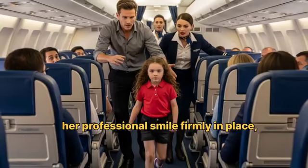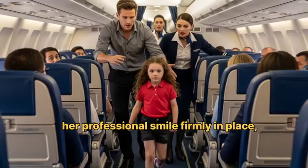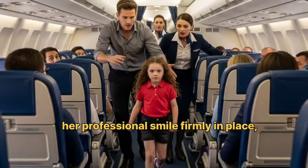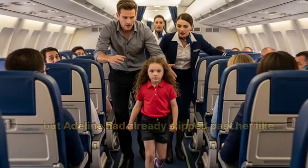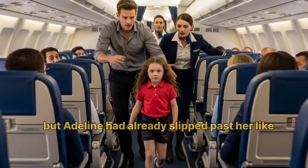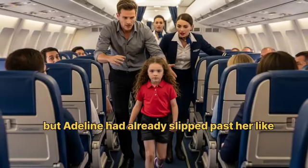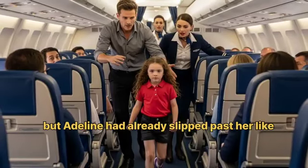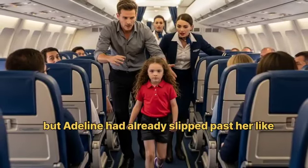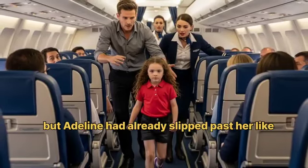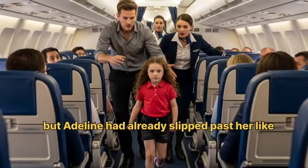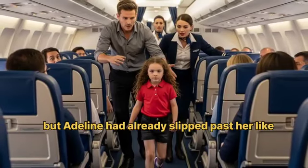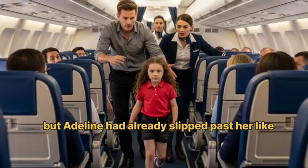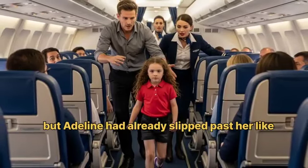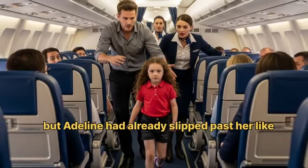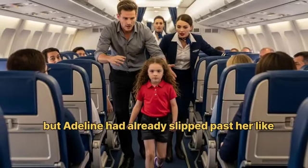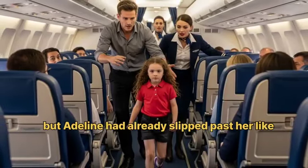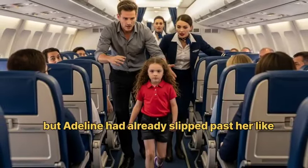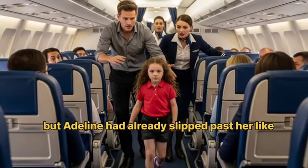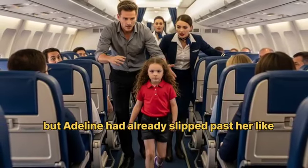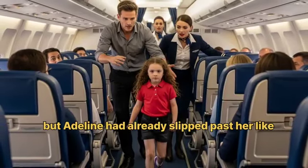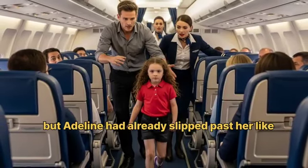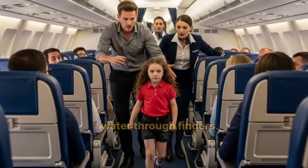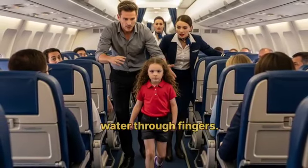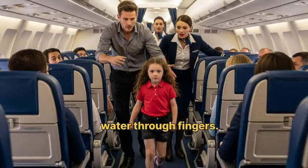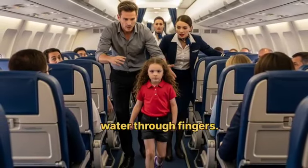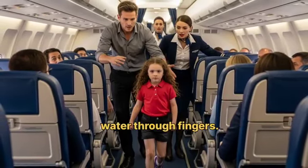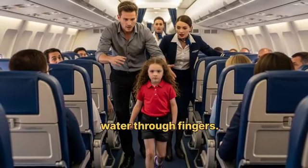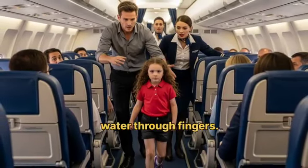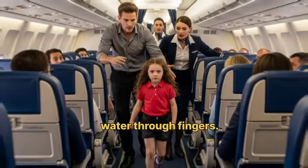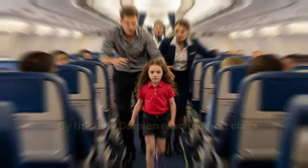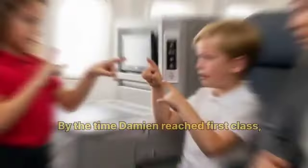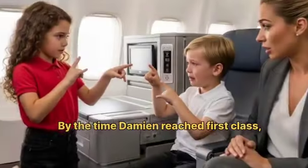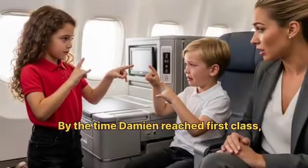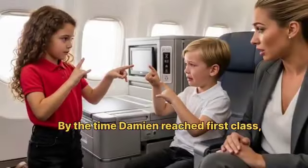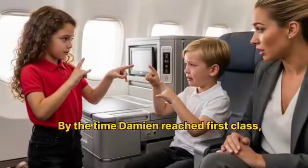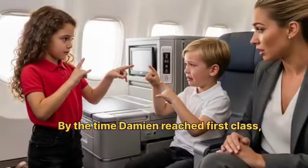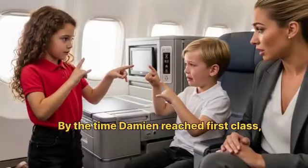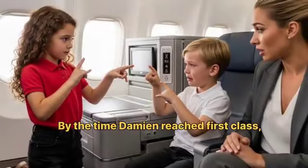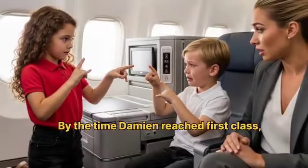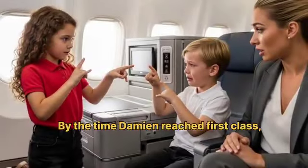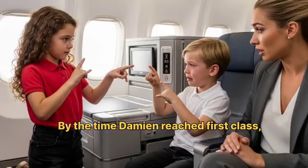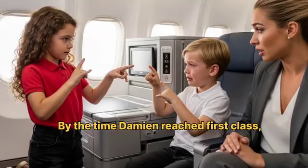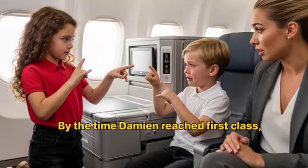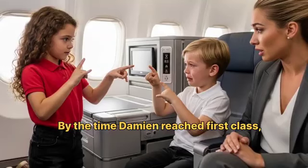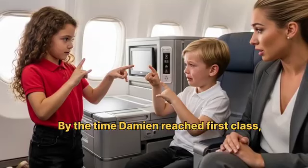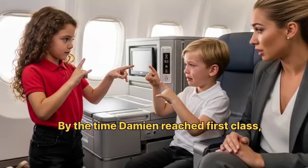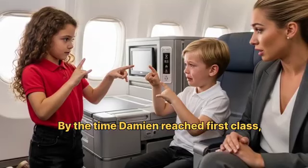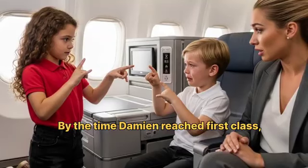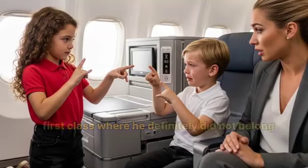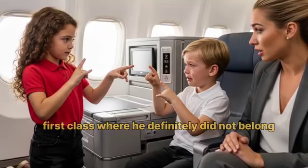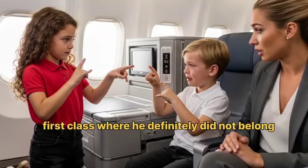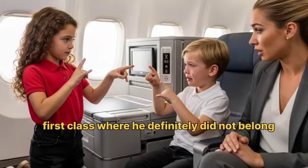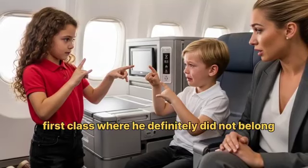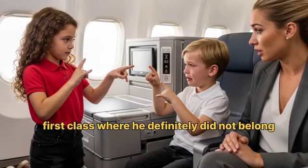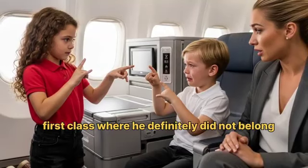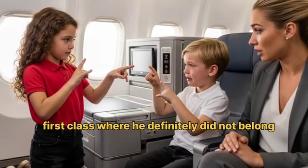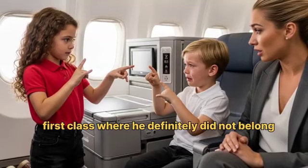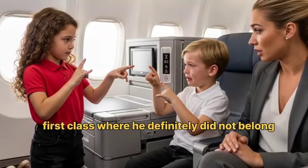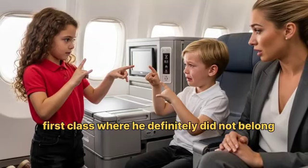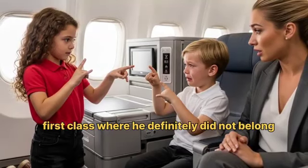place, but Adeline had already slipped past her like water through fingers. By the time Damien reached first class where he